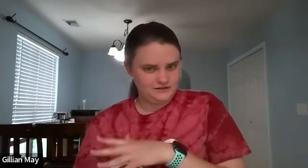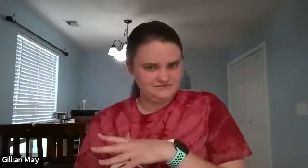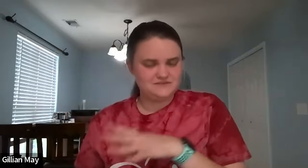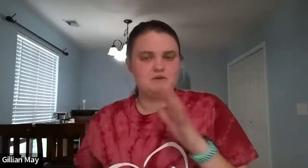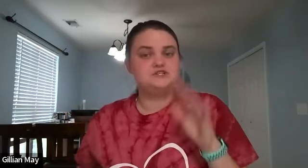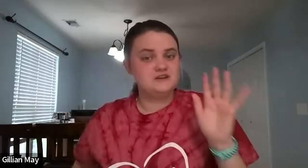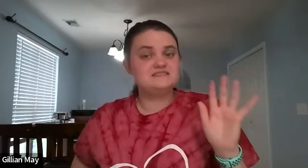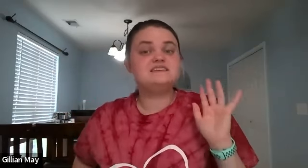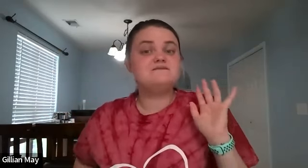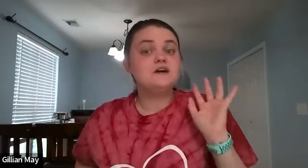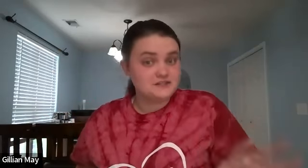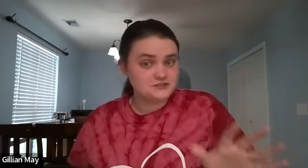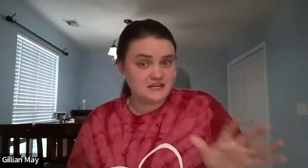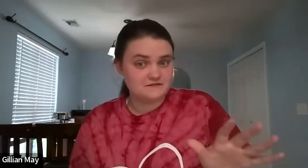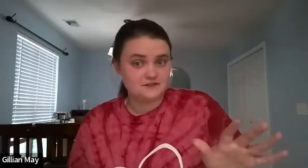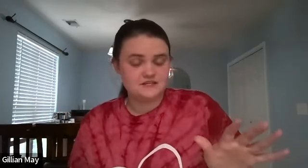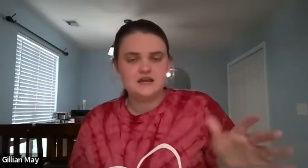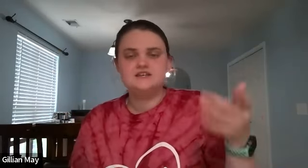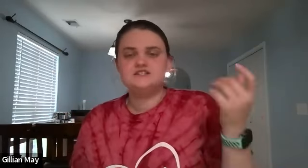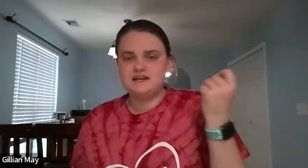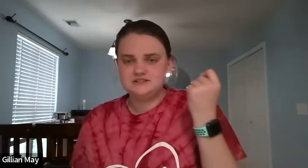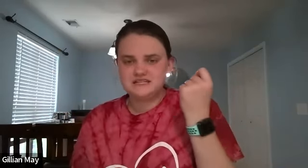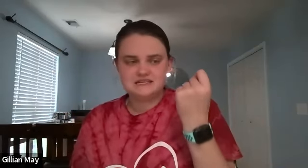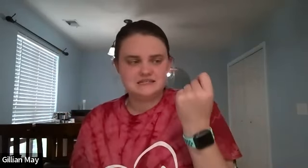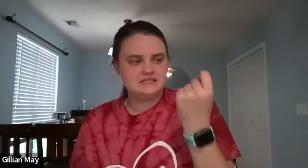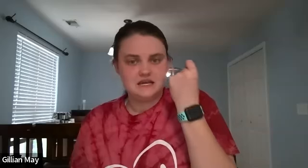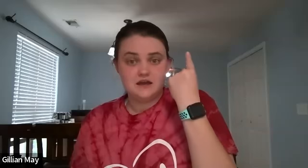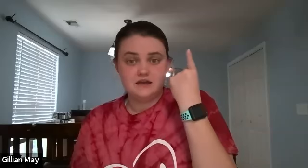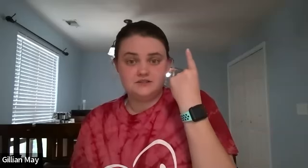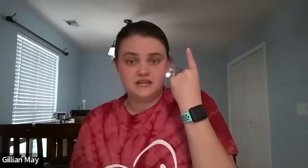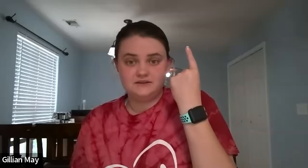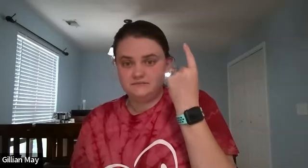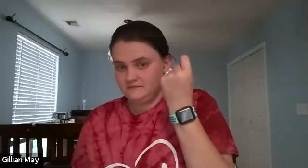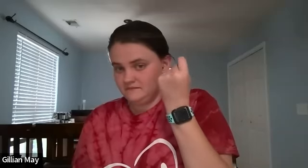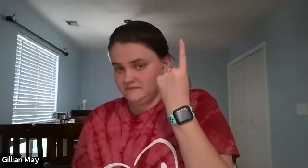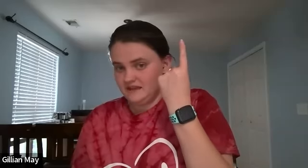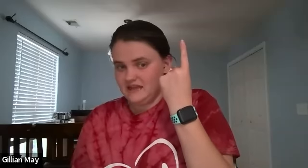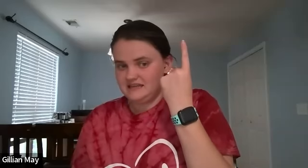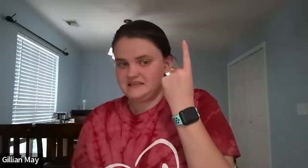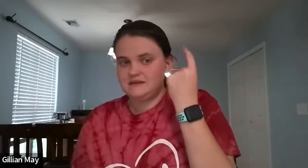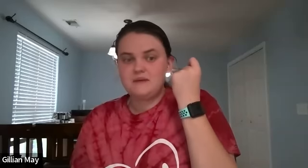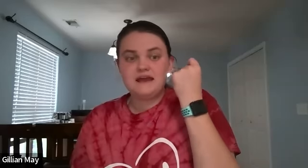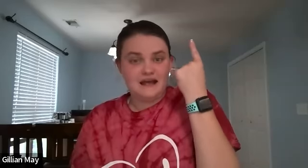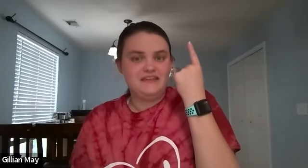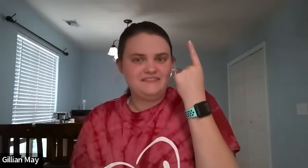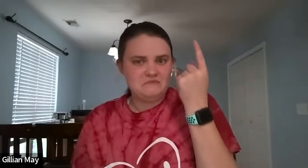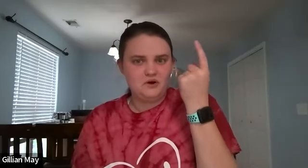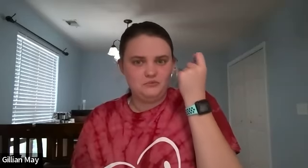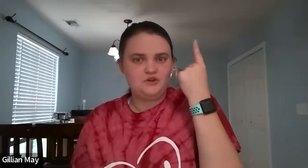on. So I'm going to show you guys the sign for understand first. So understand is understand. And it's like in my mind, that light bulb going